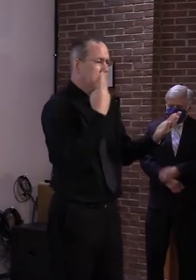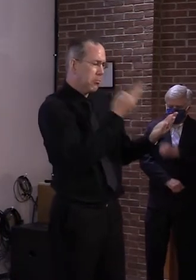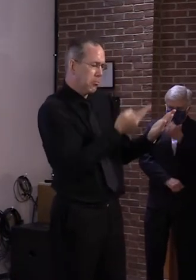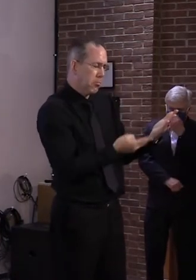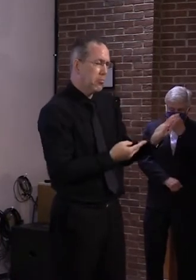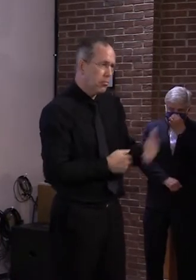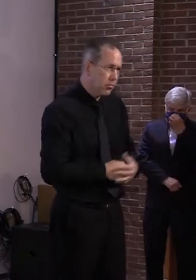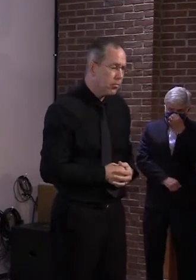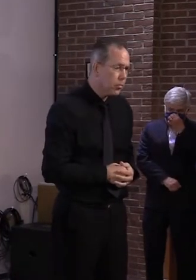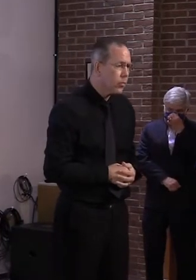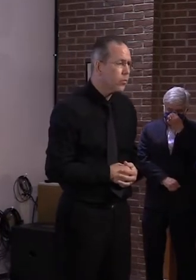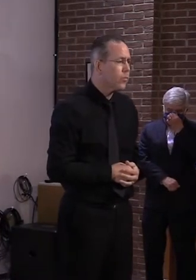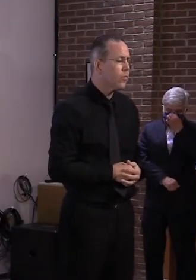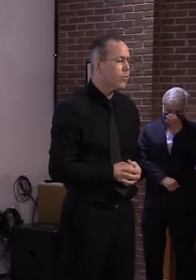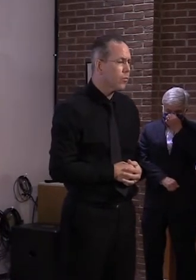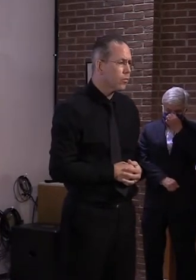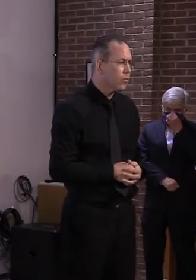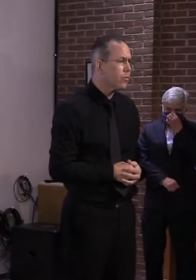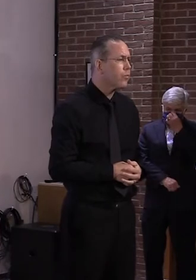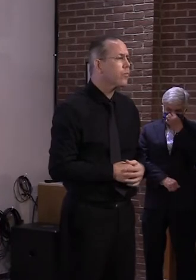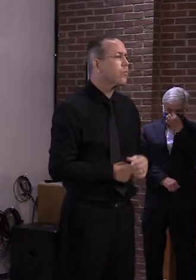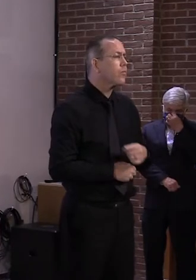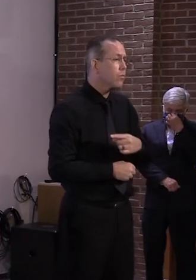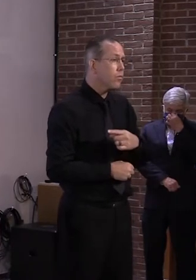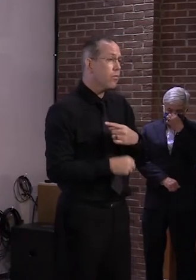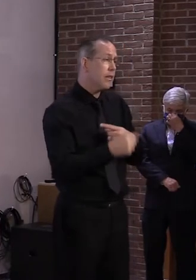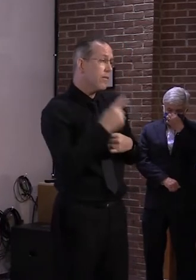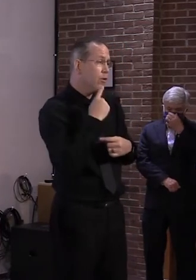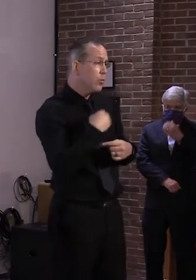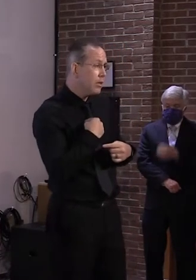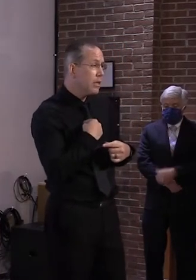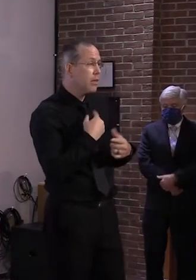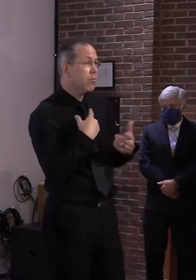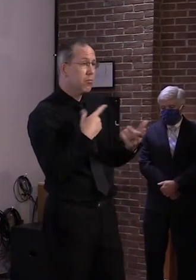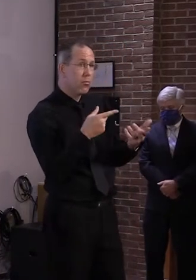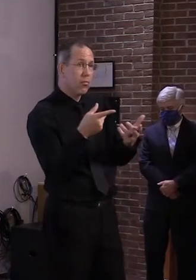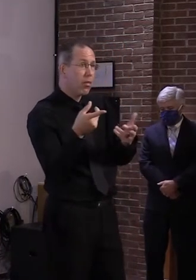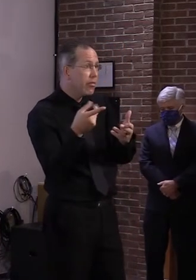or whether it comes back in August or not. I'm just not sure.